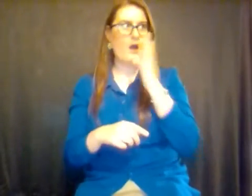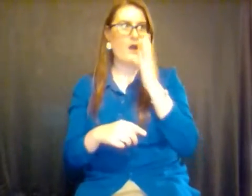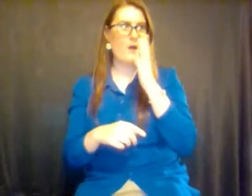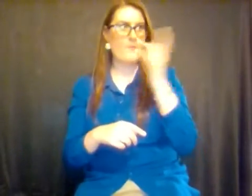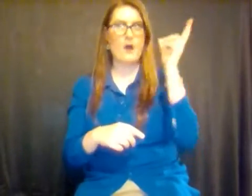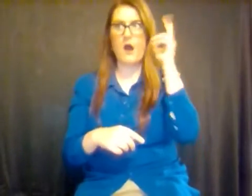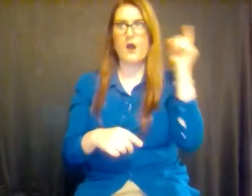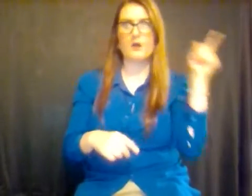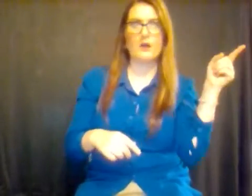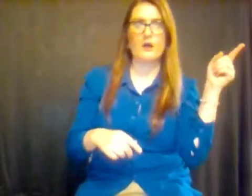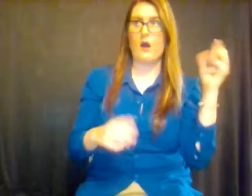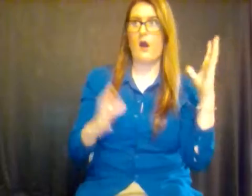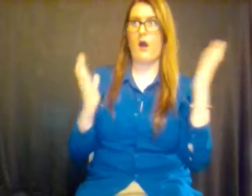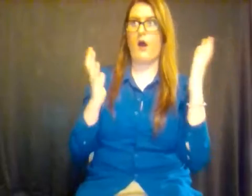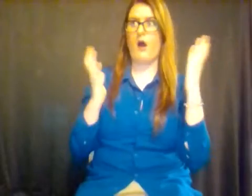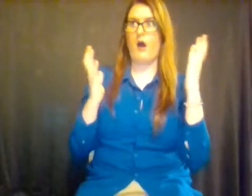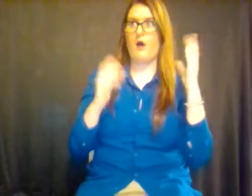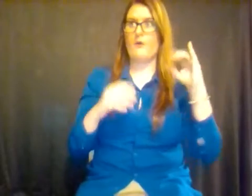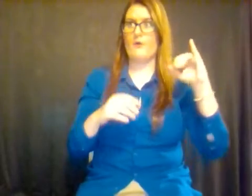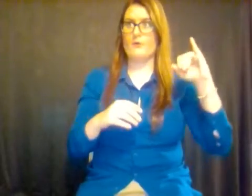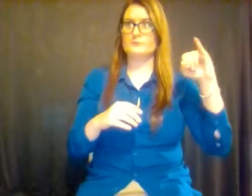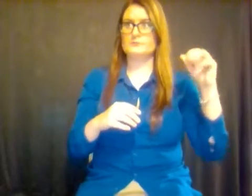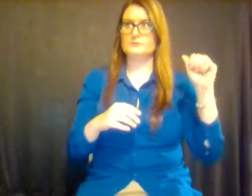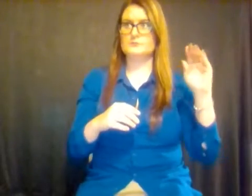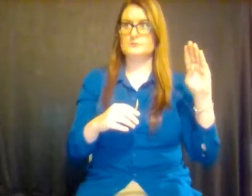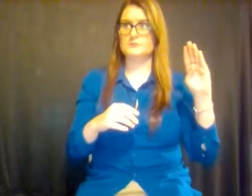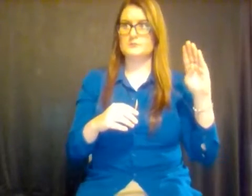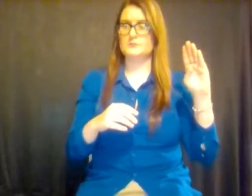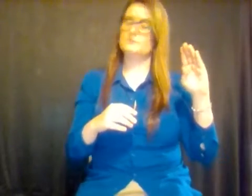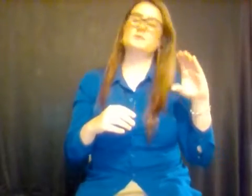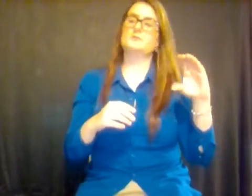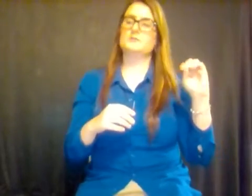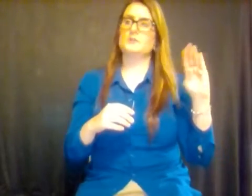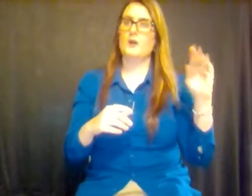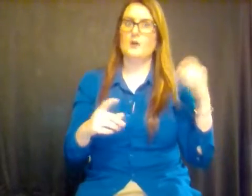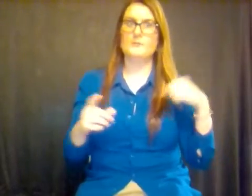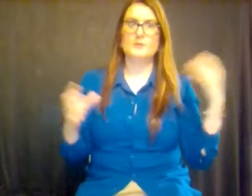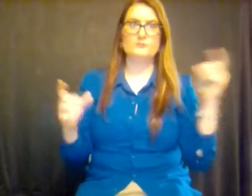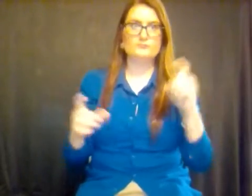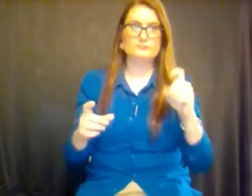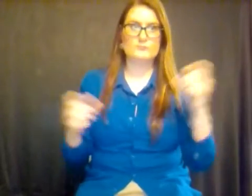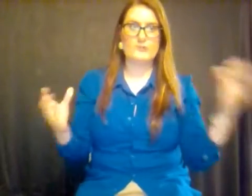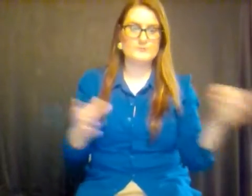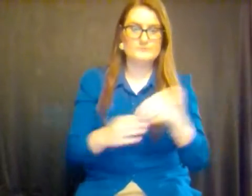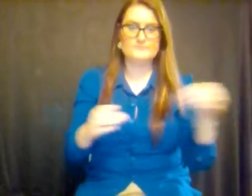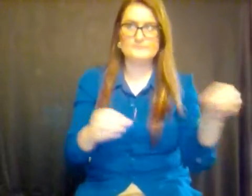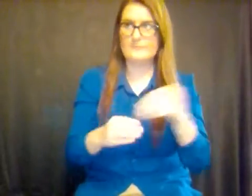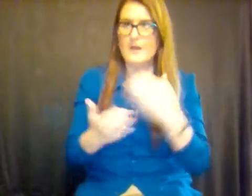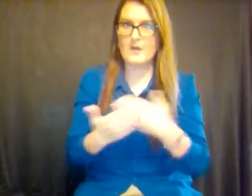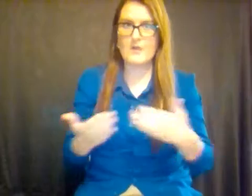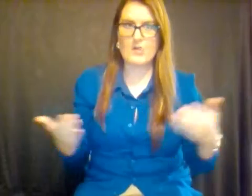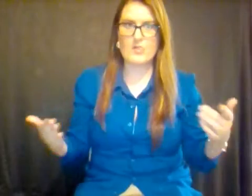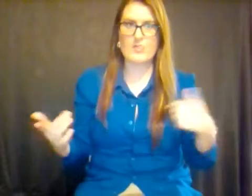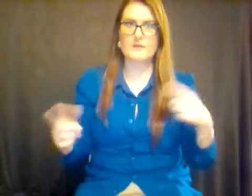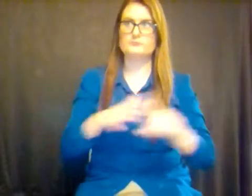to murder his brother, she called Jacob to her. "Gather your things and get out of here," she commanded him. "Head for the town of Haran,